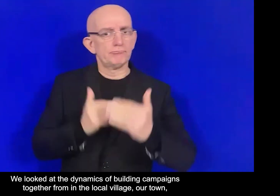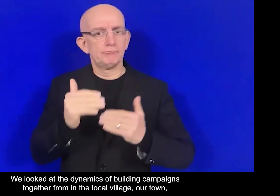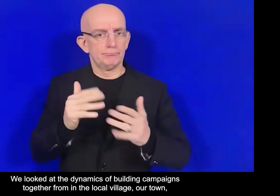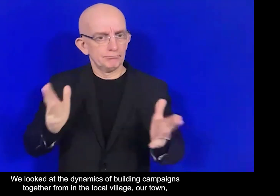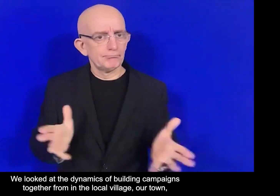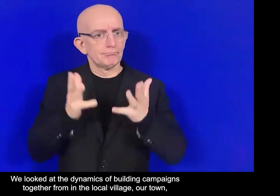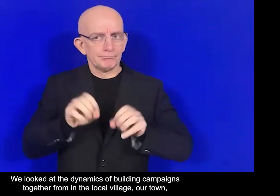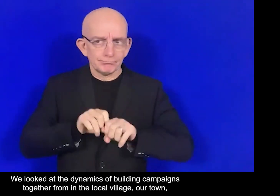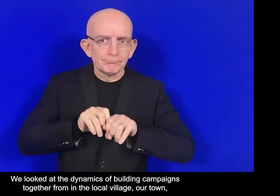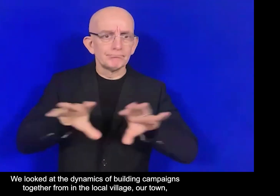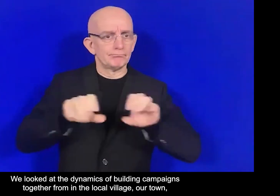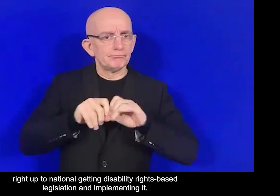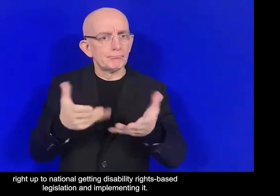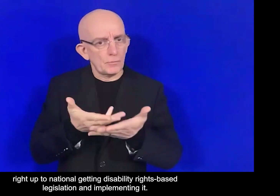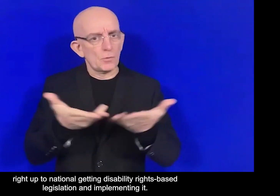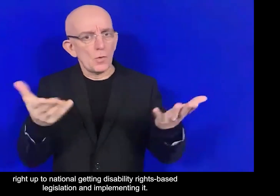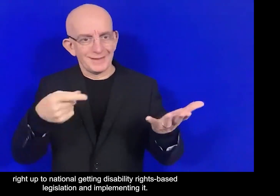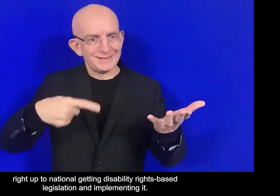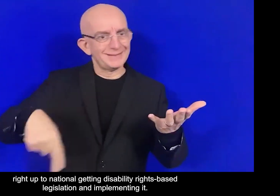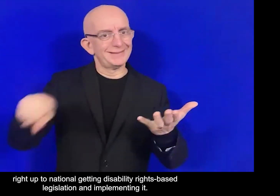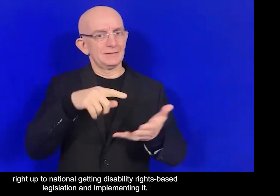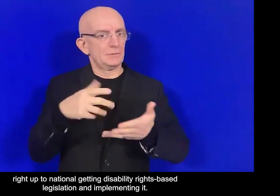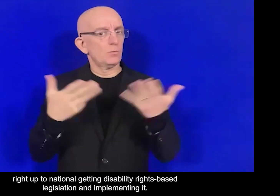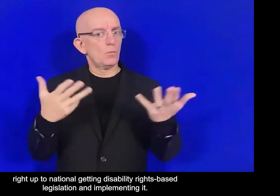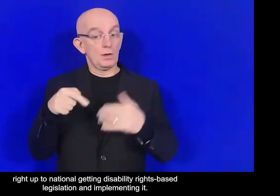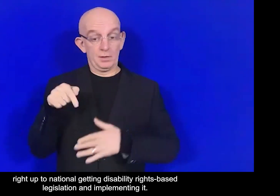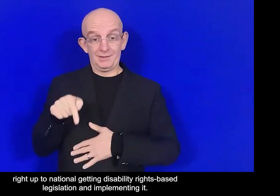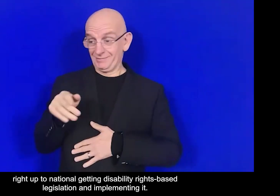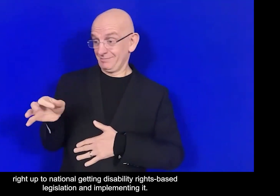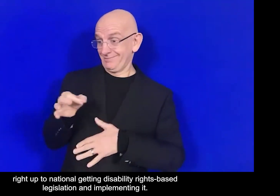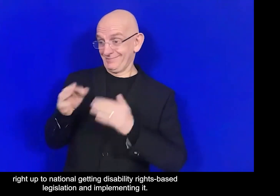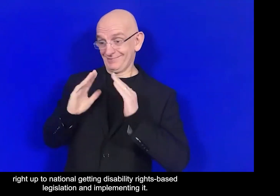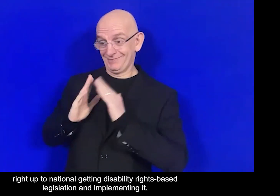village, our town, right up to national,